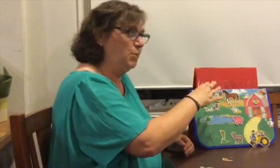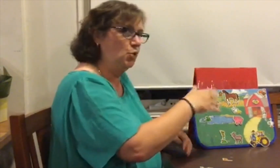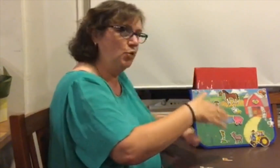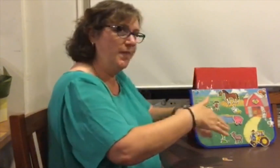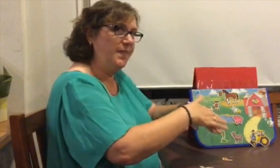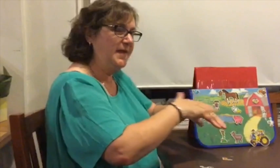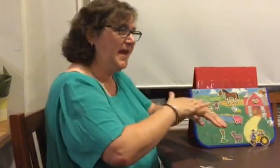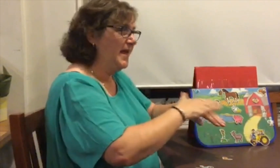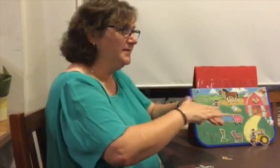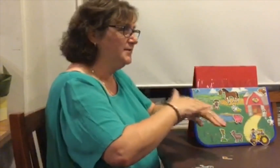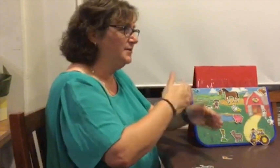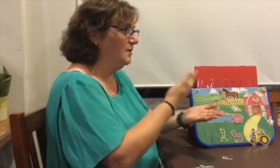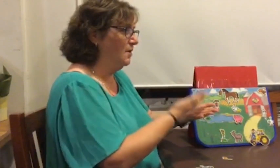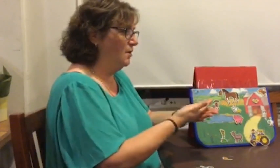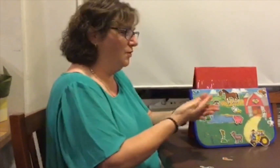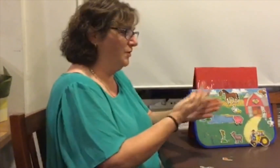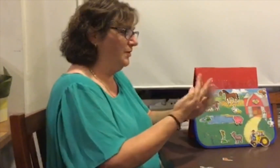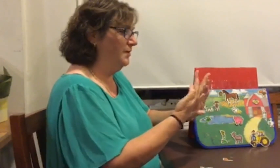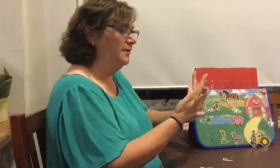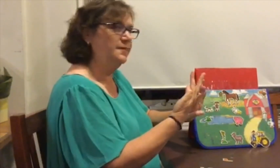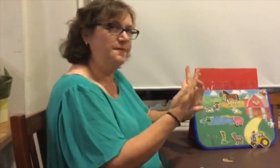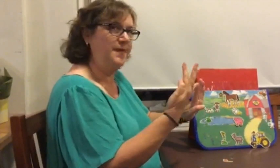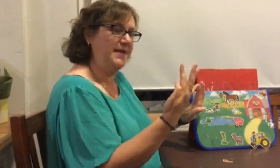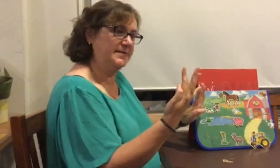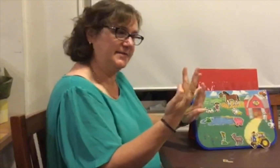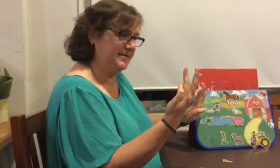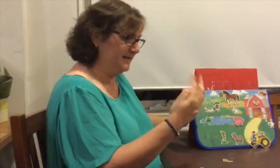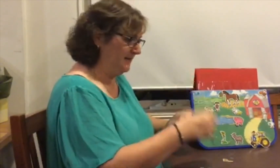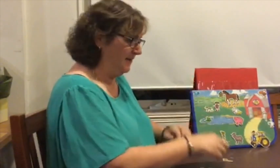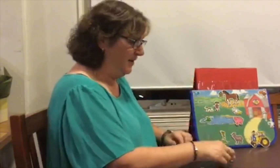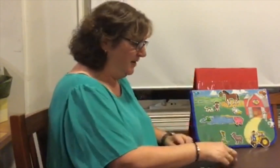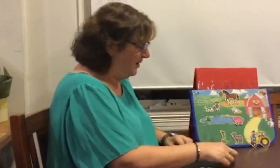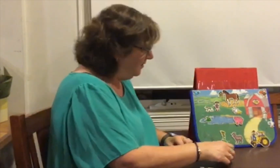Put the cat on the fence.